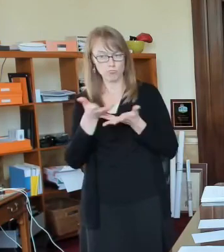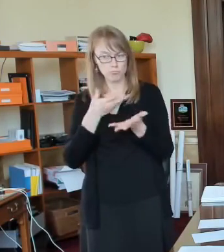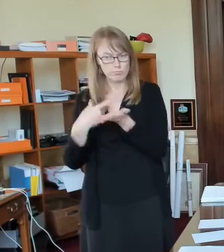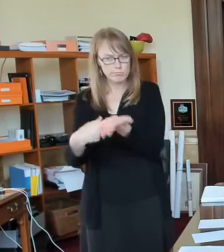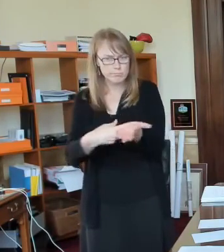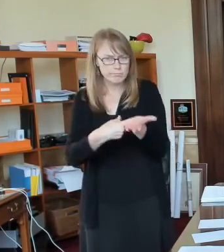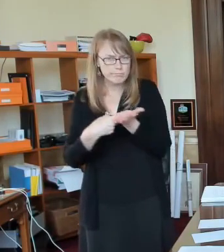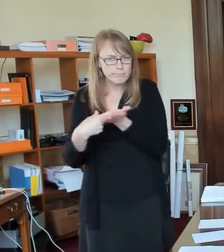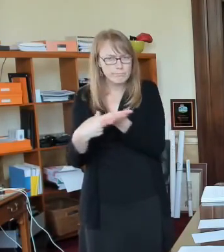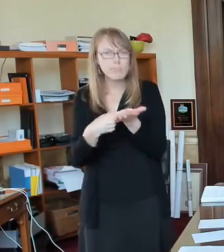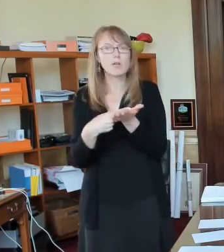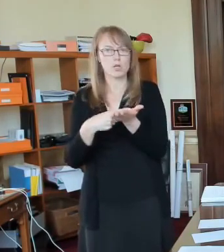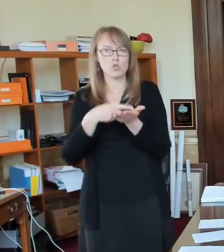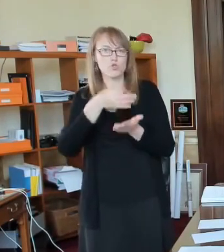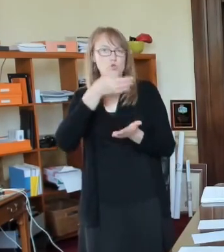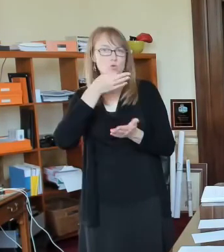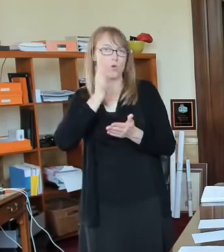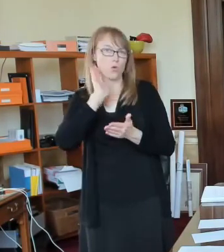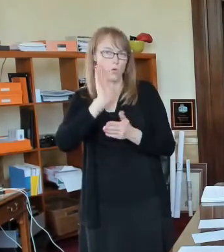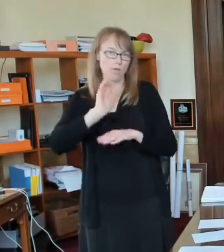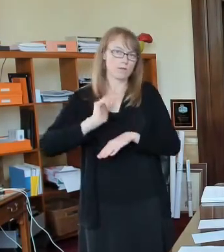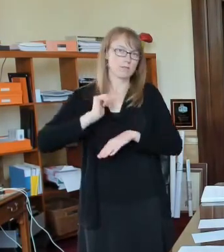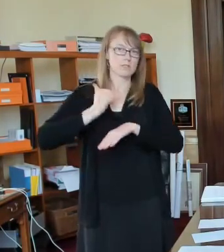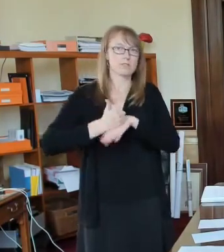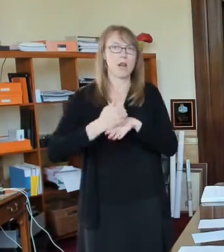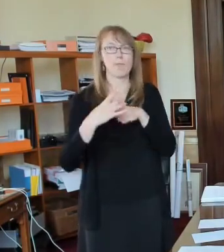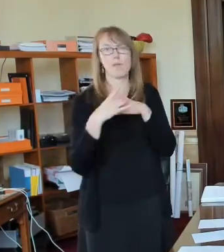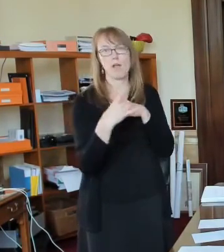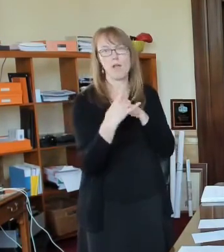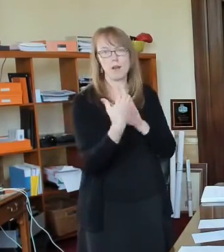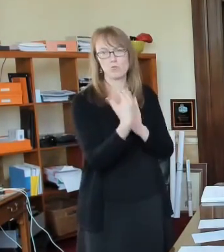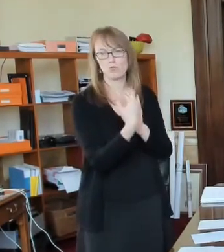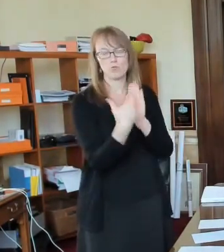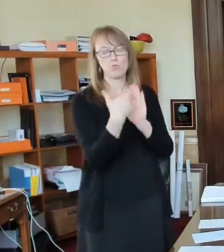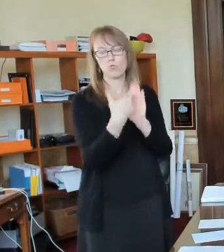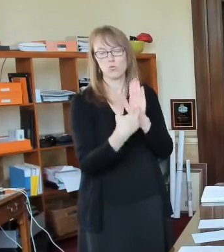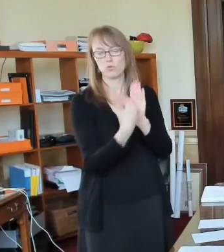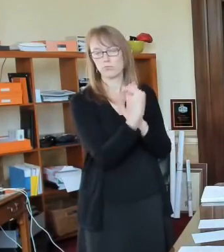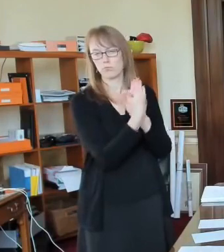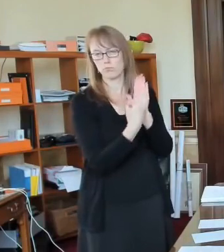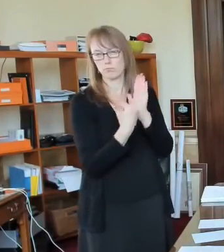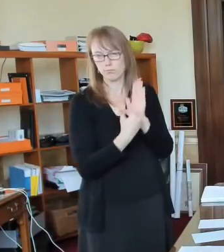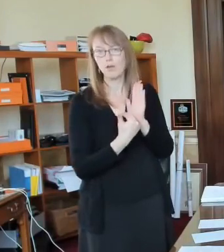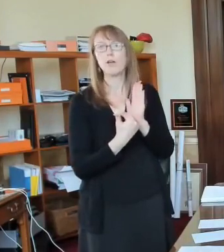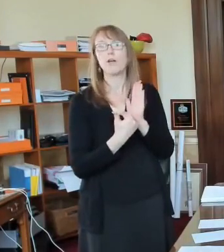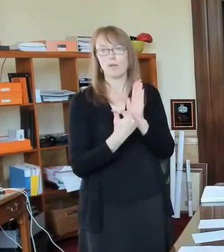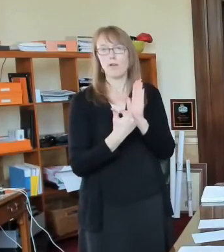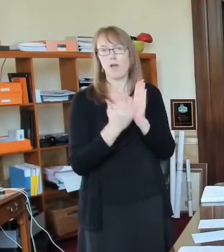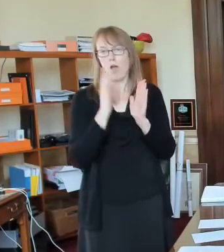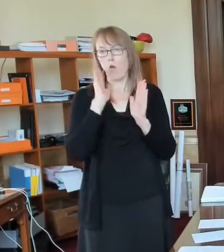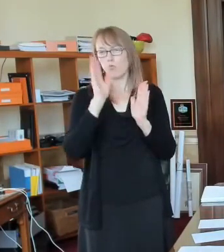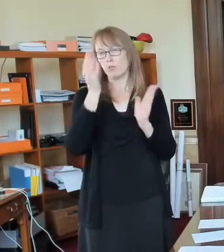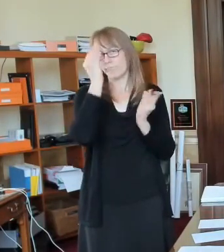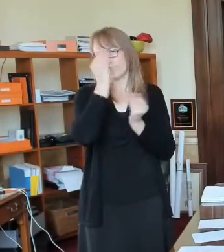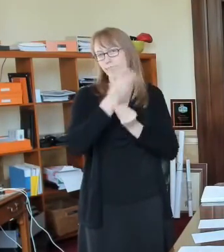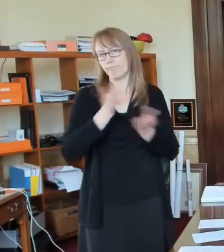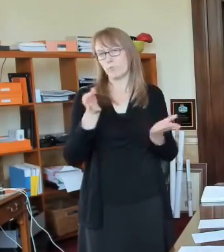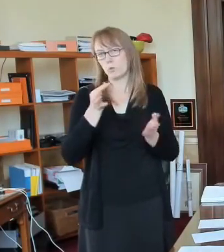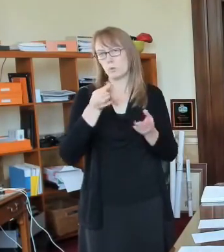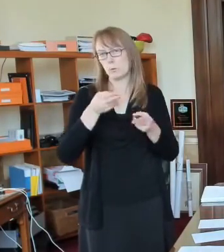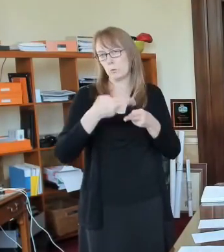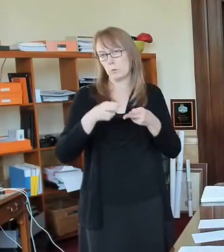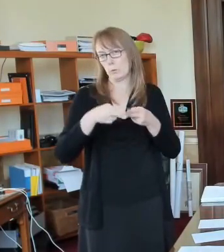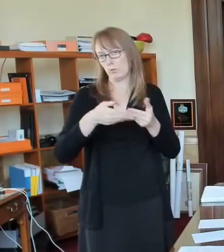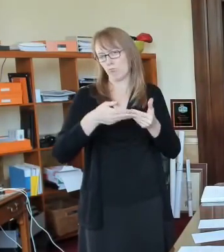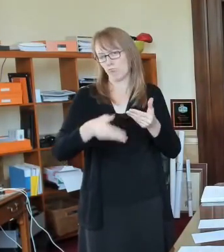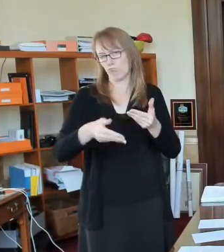the reopening of schools, which is coming up before we know it. Here we are on the 6th of July, so maybe another month or